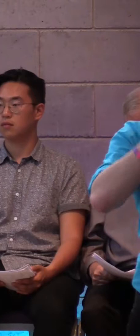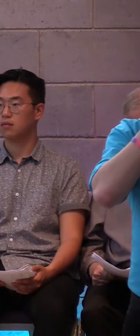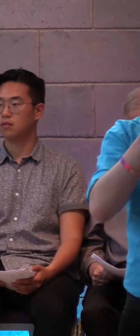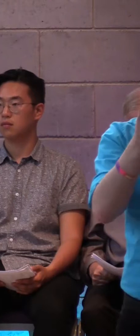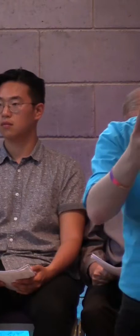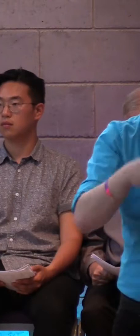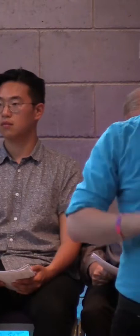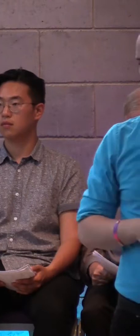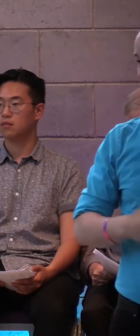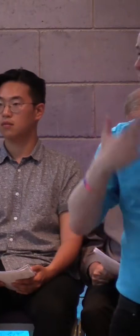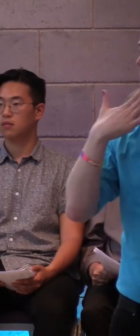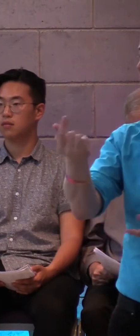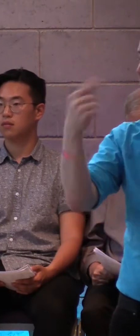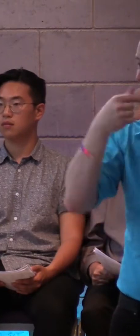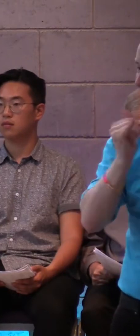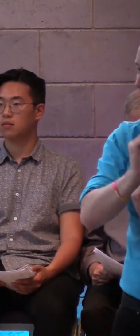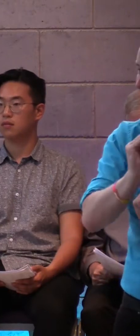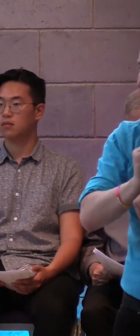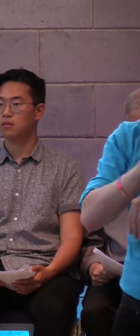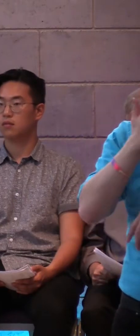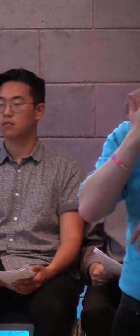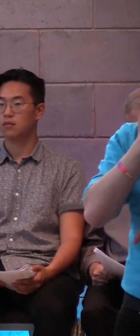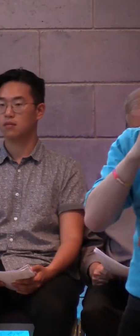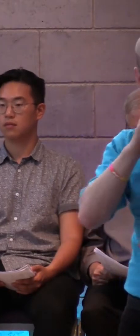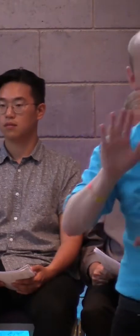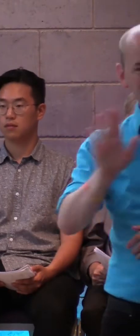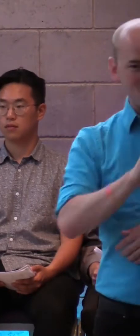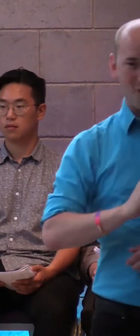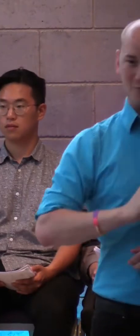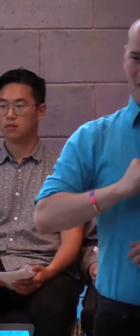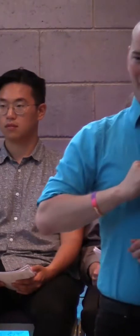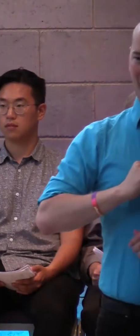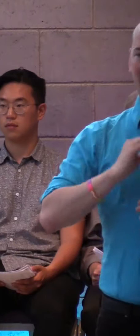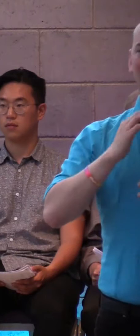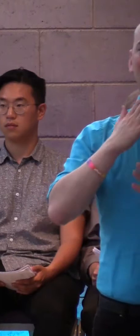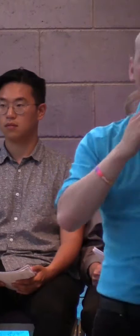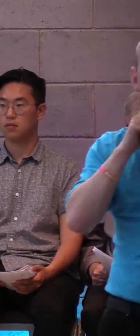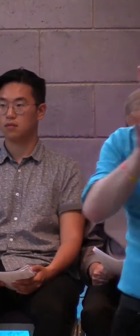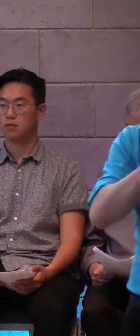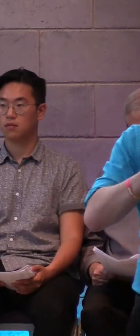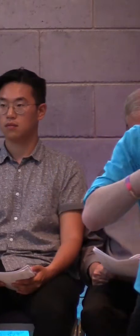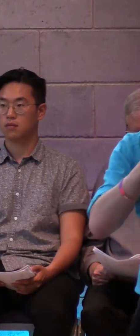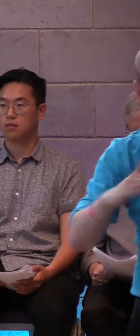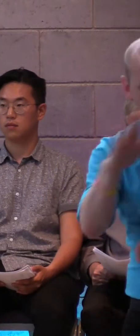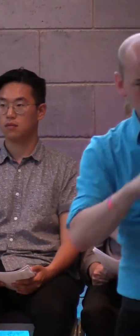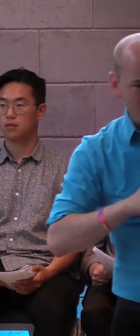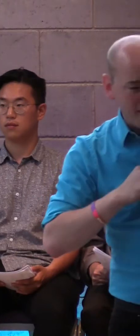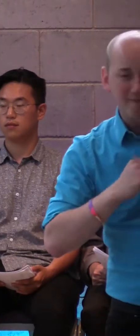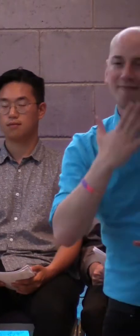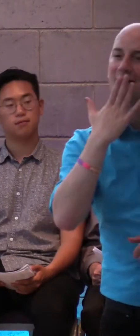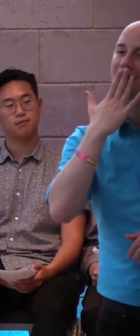evening. Thank you for having pride. Hopefully thankful for you giving pride and for you to